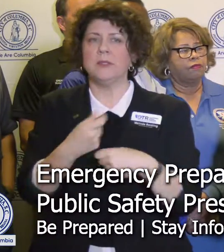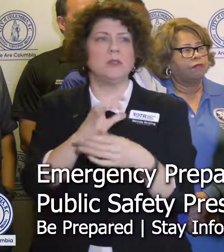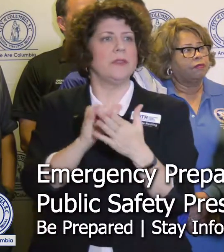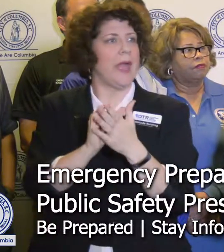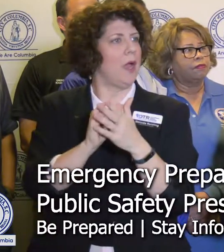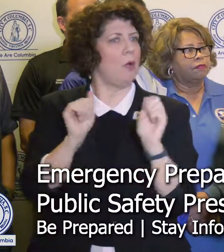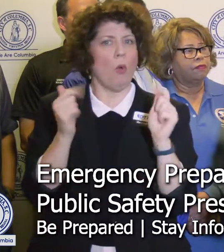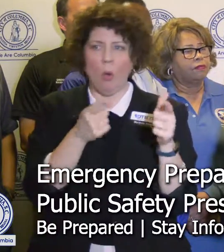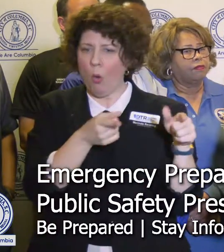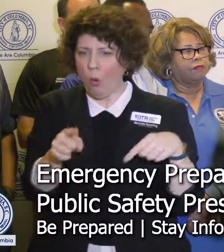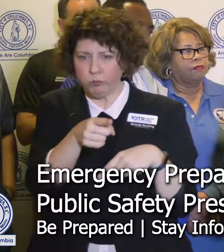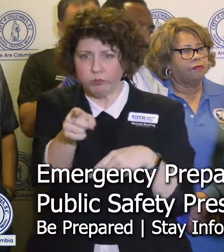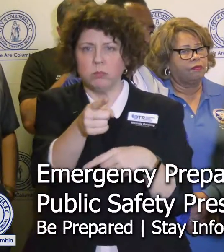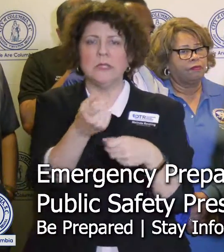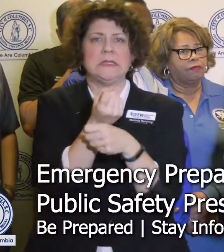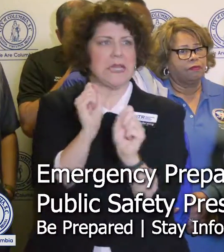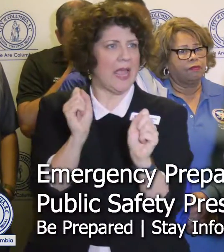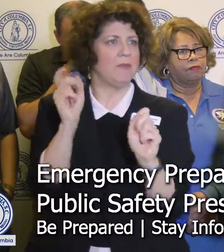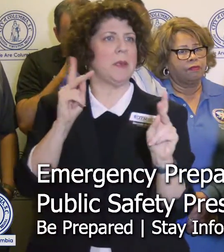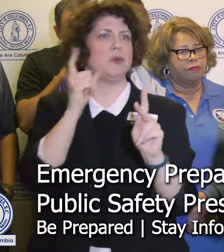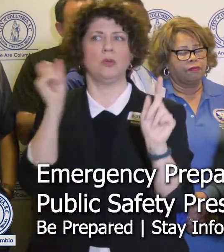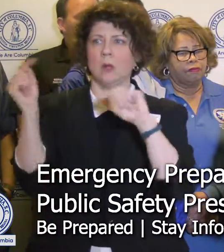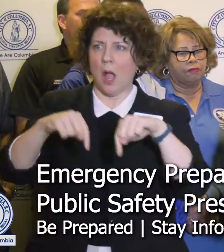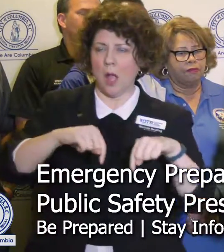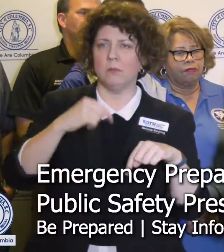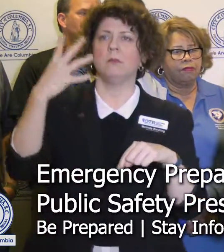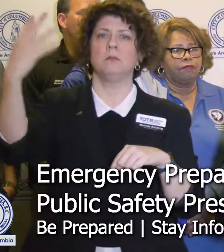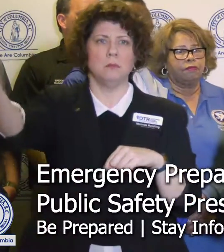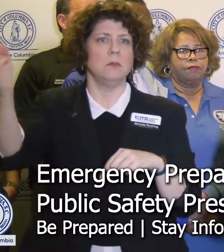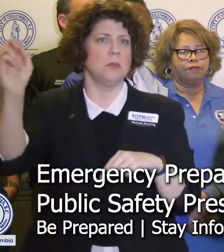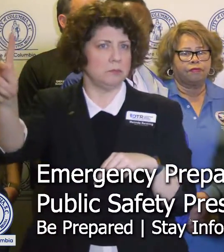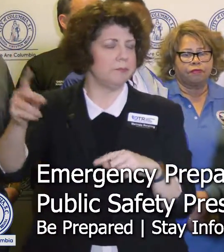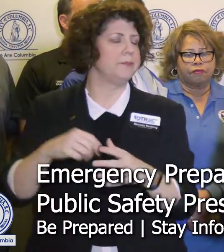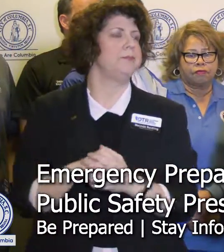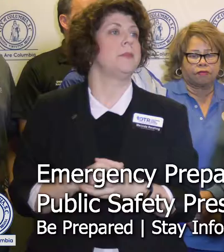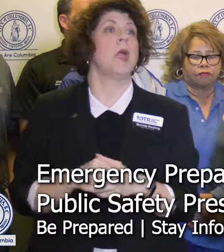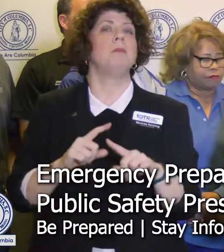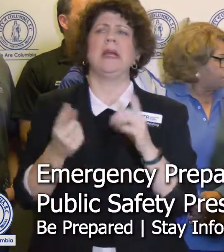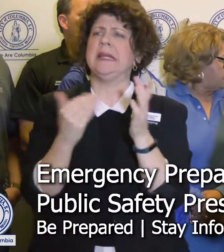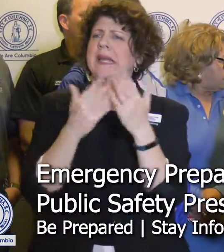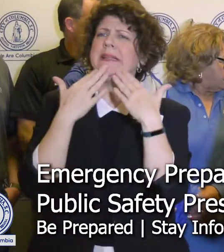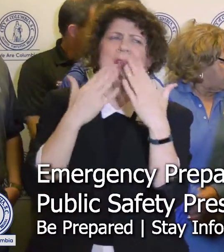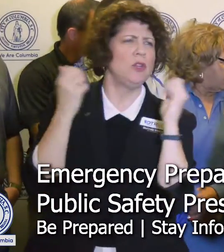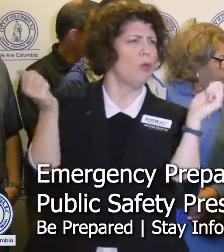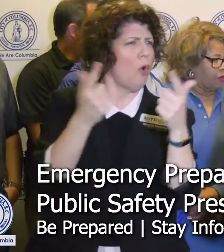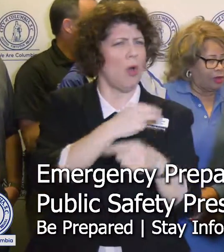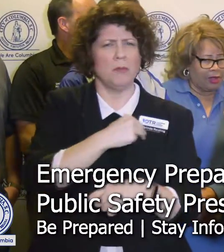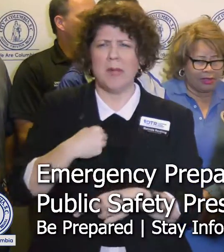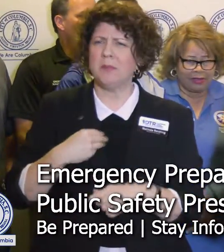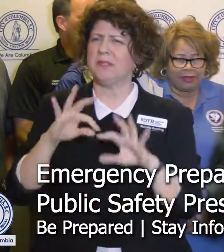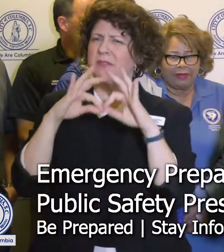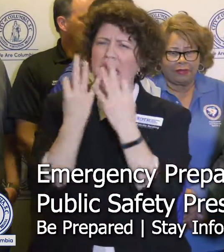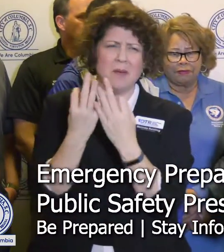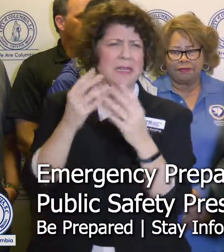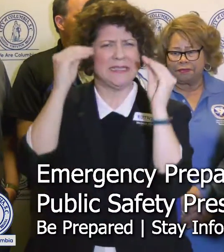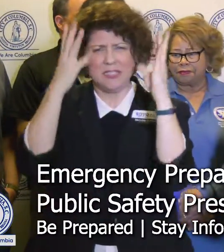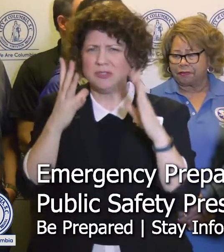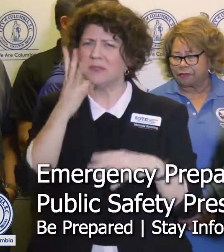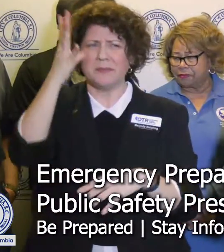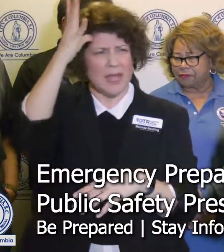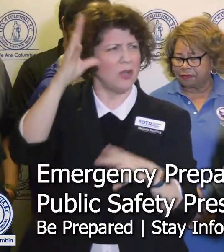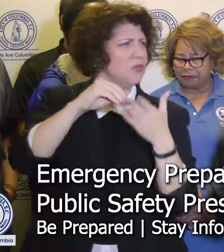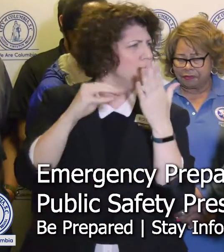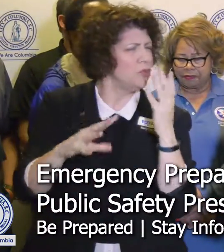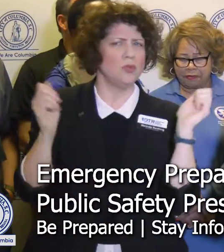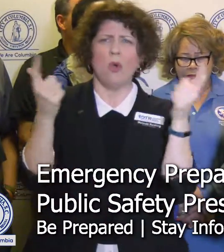ensure that our students get to and from school safely. And again, I would just like to thank all of the members of the district family, our teachers, parents,